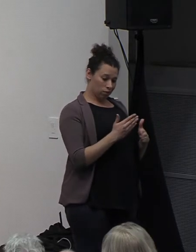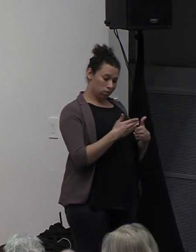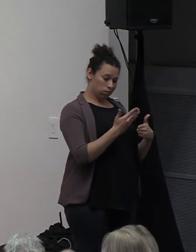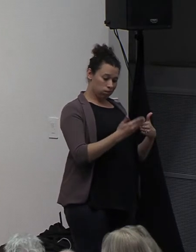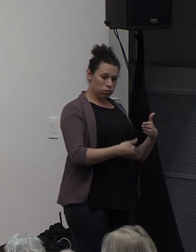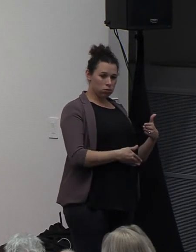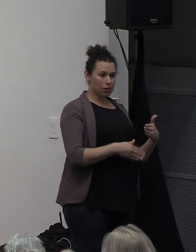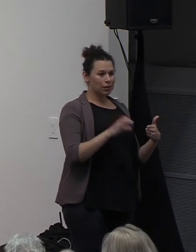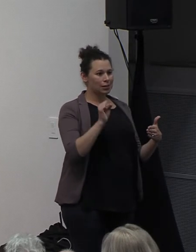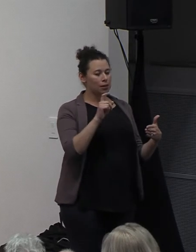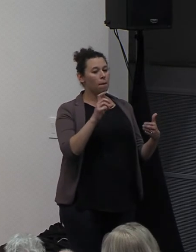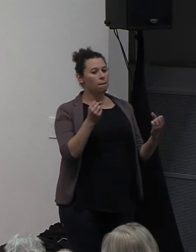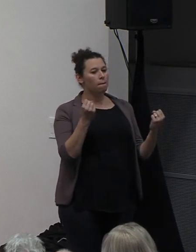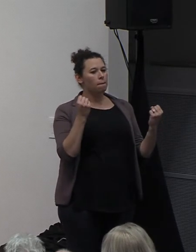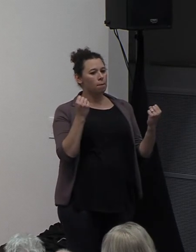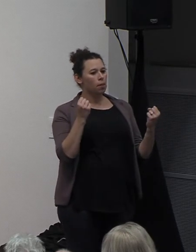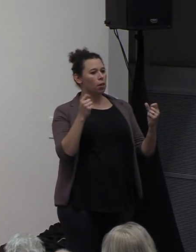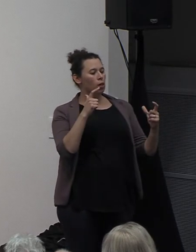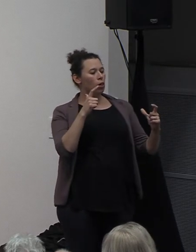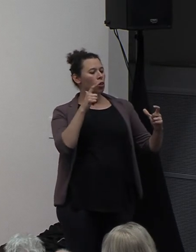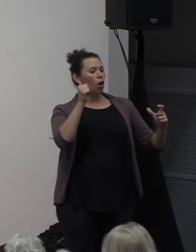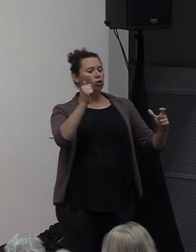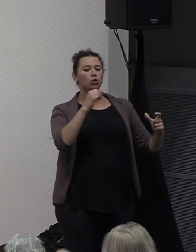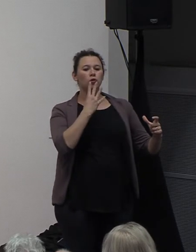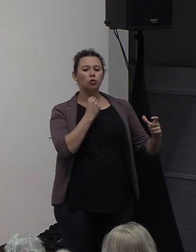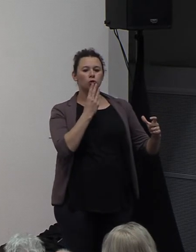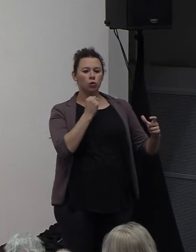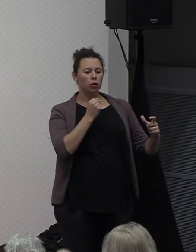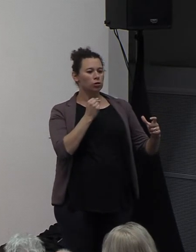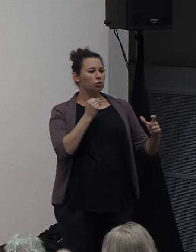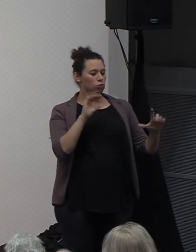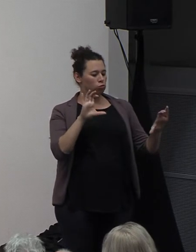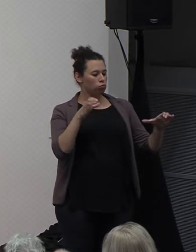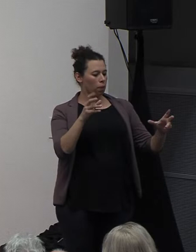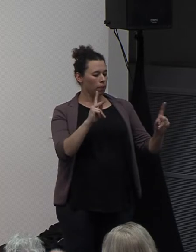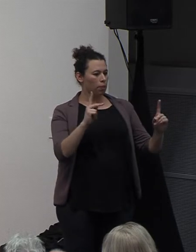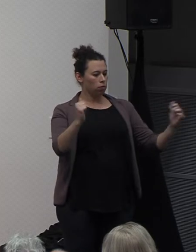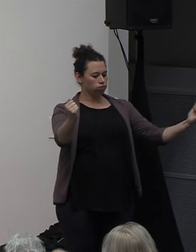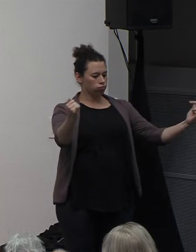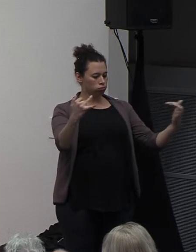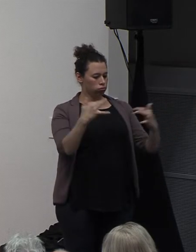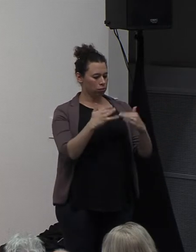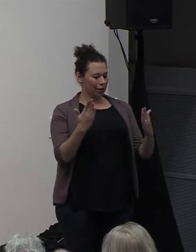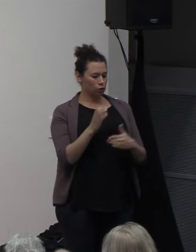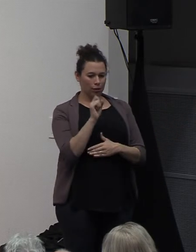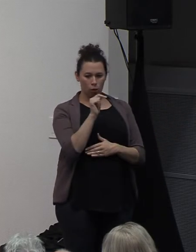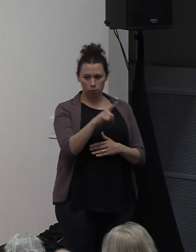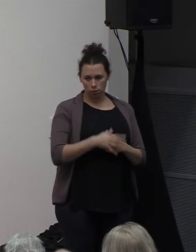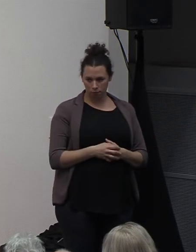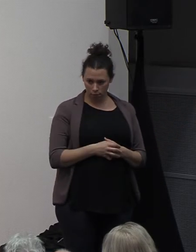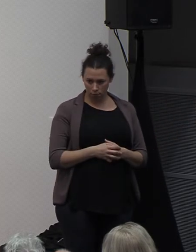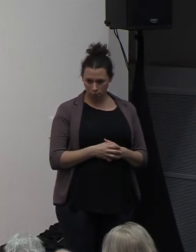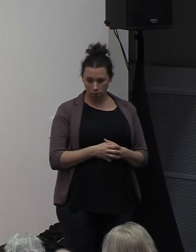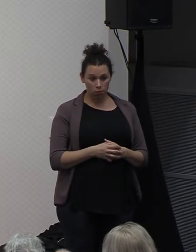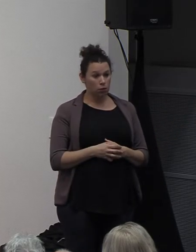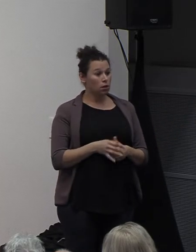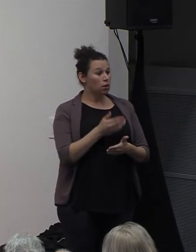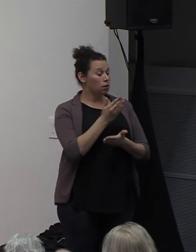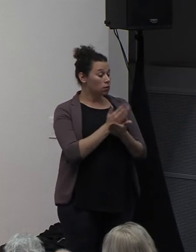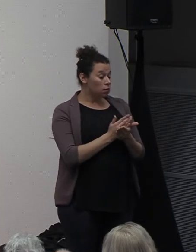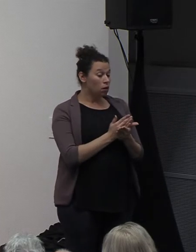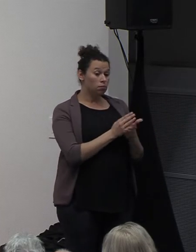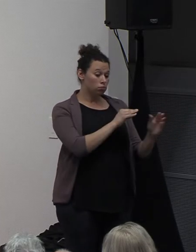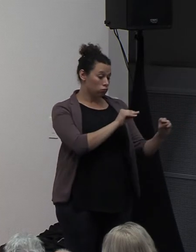one of the largest Jewish populations in the Midwest. Some in our WashU community may have Holocaust survivors in their families, but